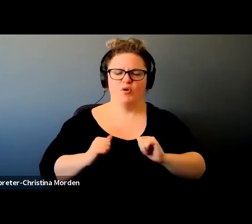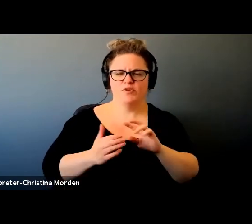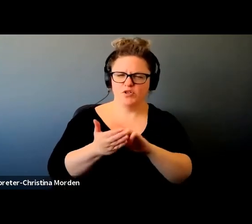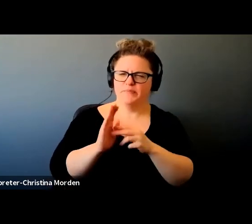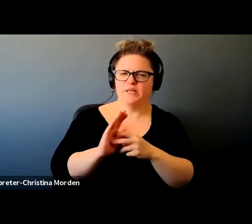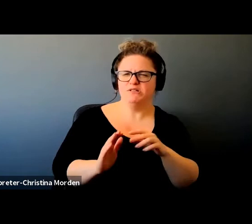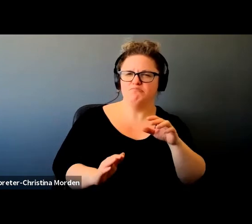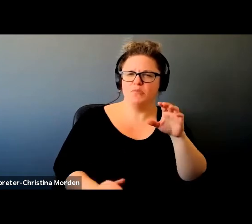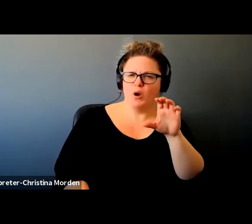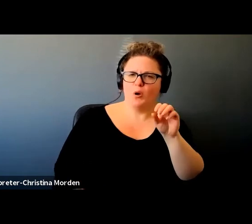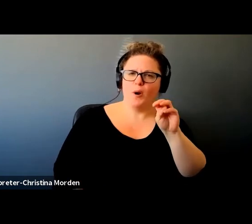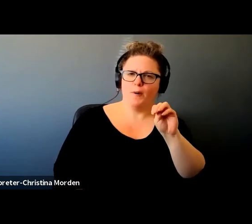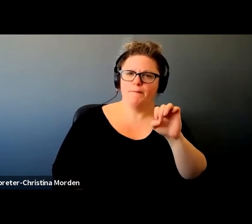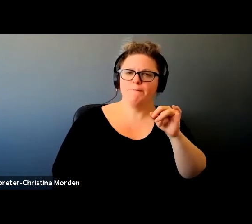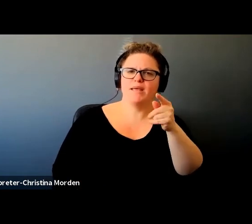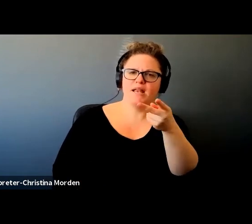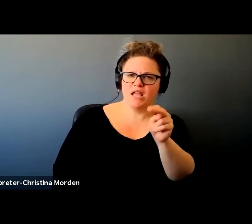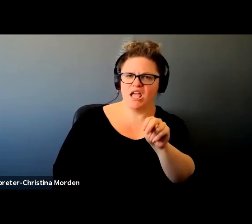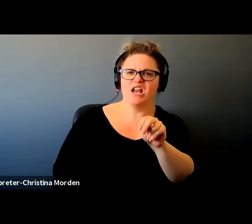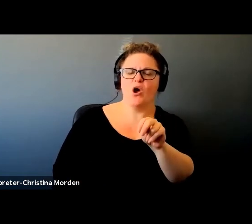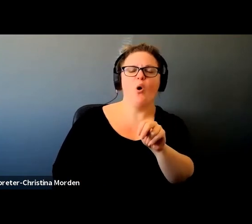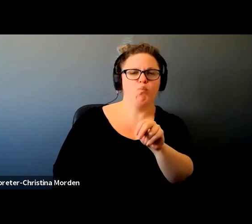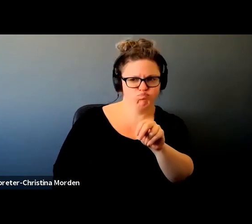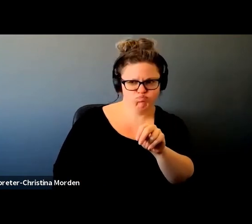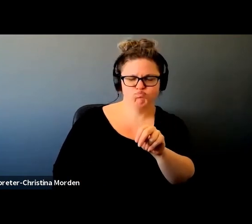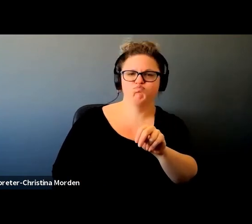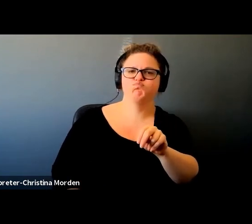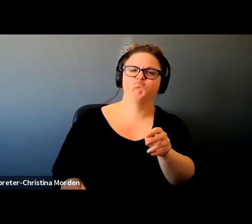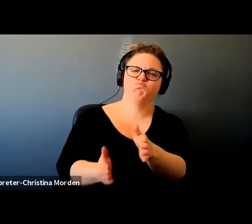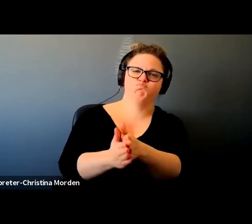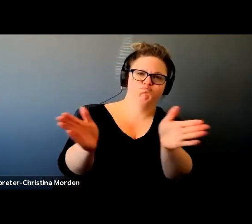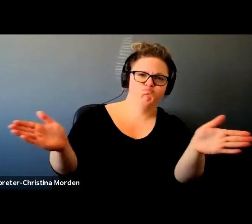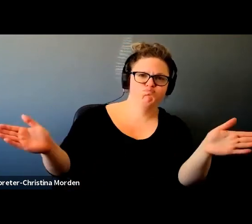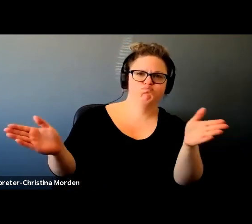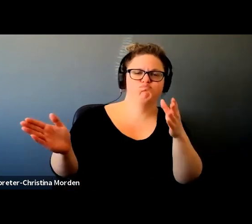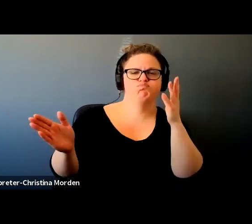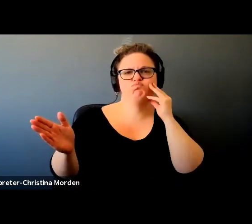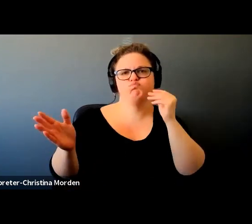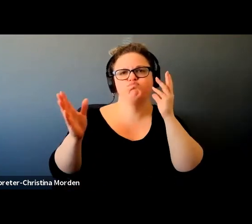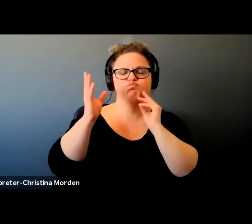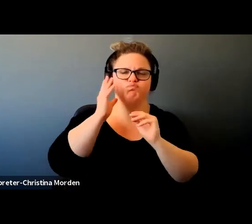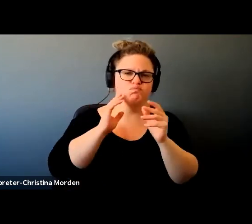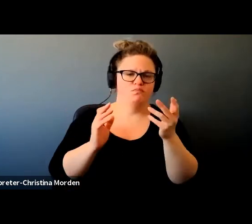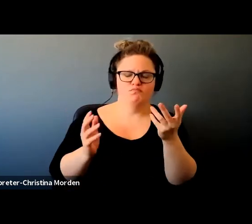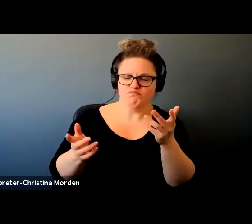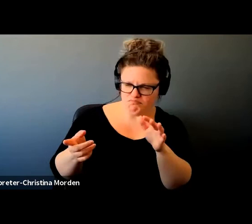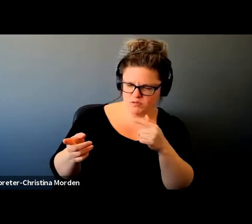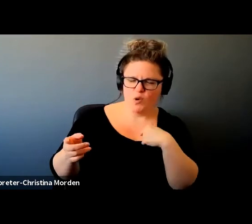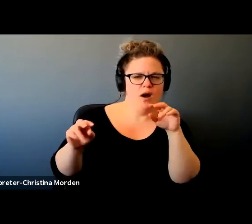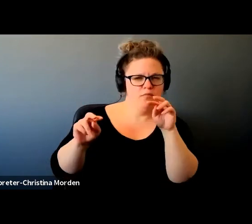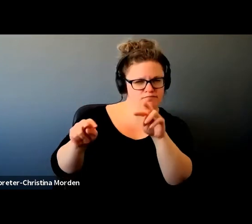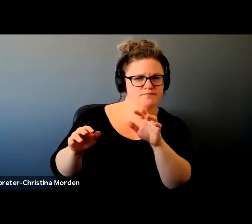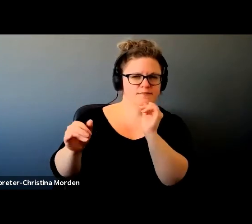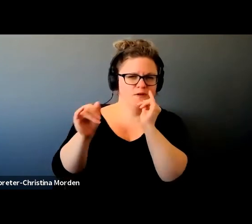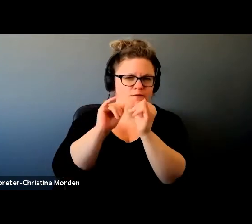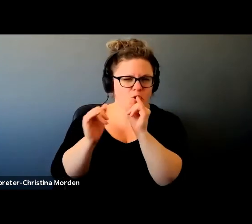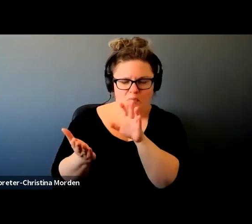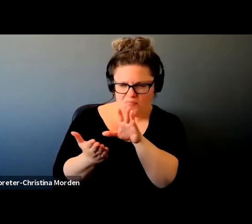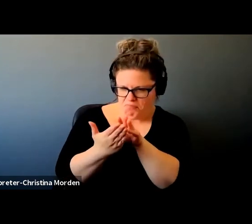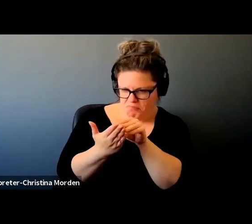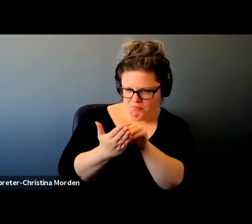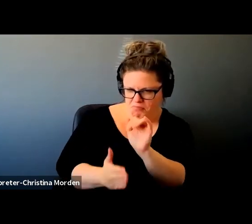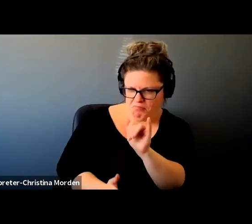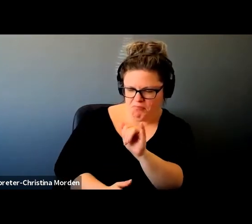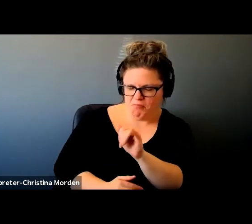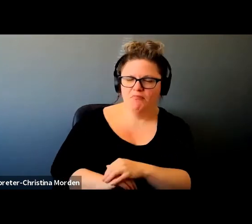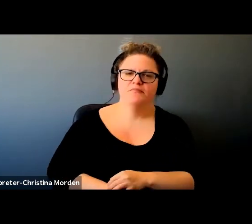of well-rounded experience of being an independent performer. And so